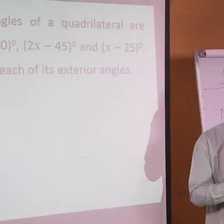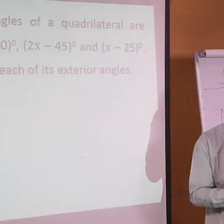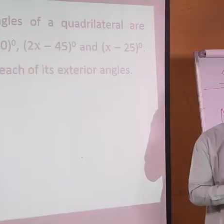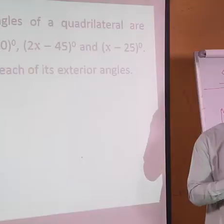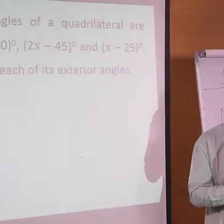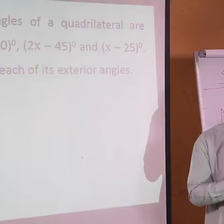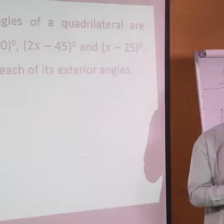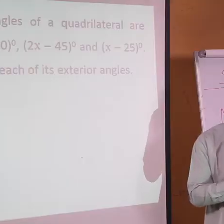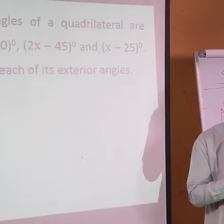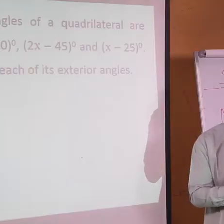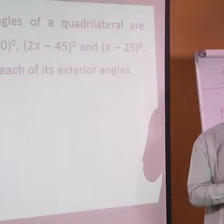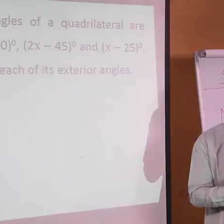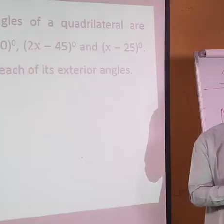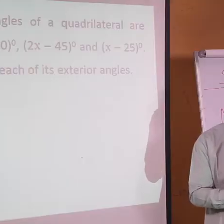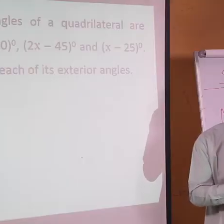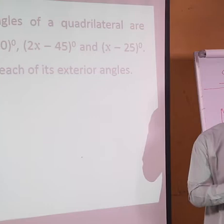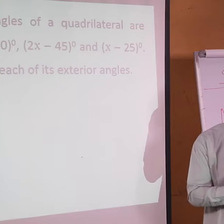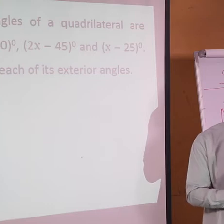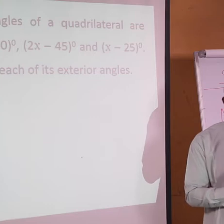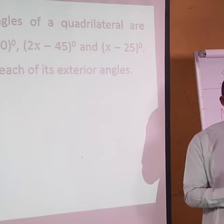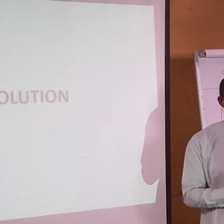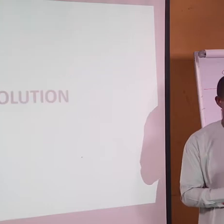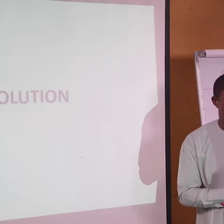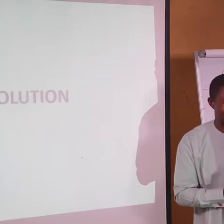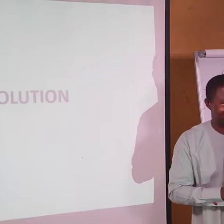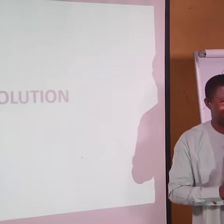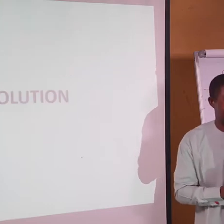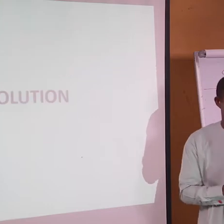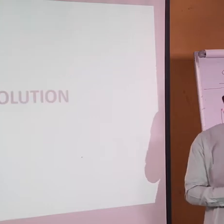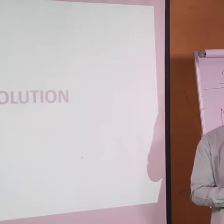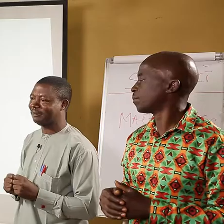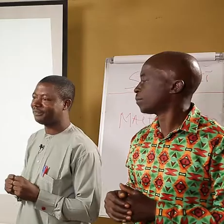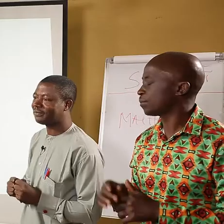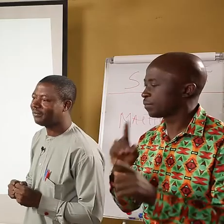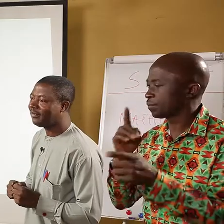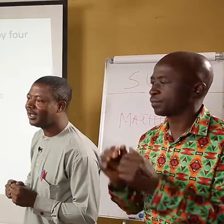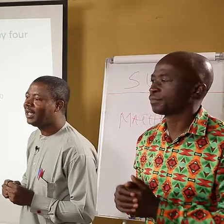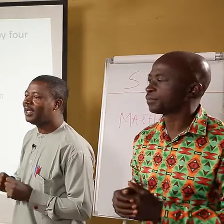size of each of its exterior angle. Solution.